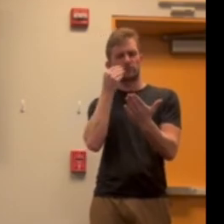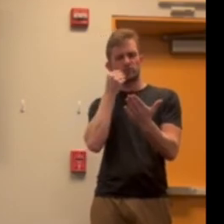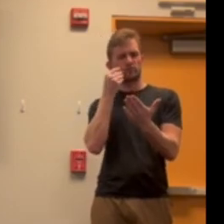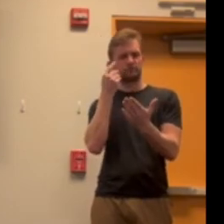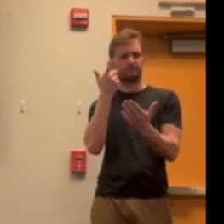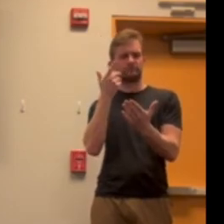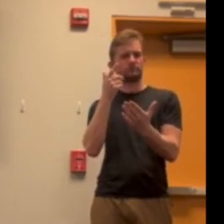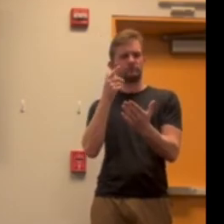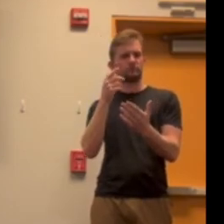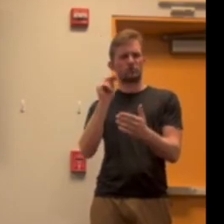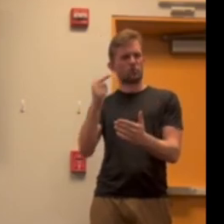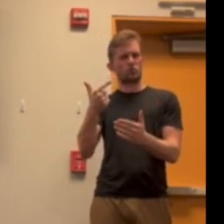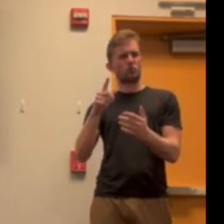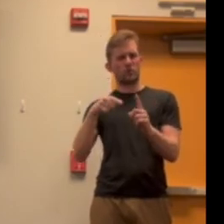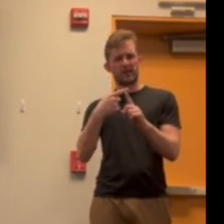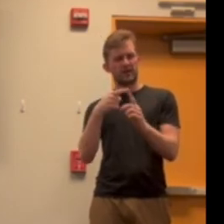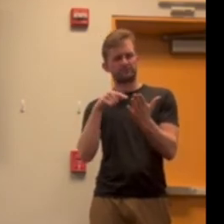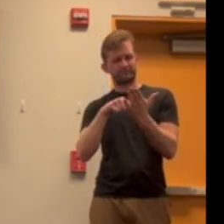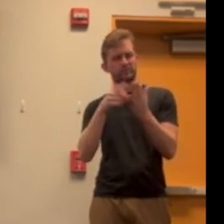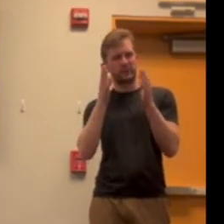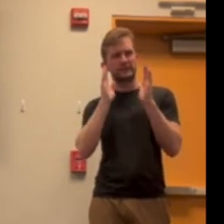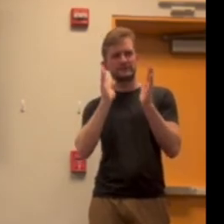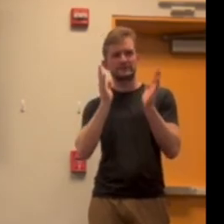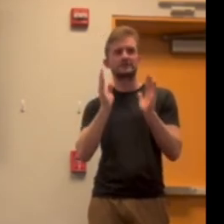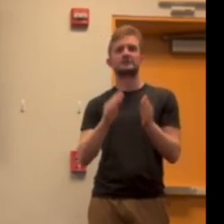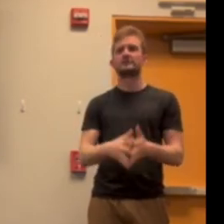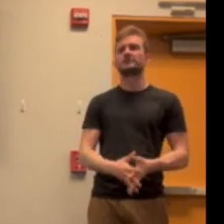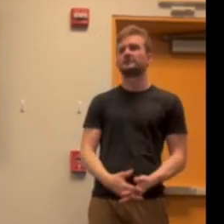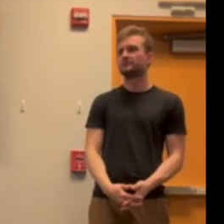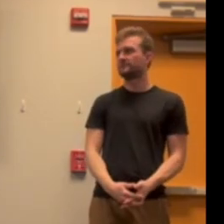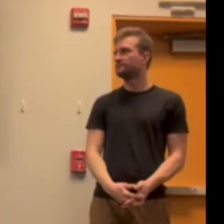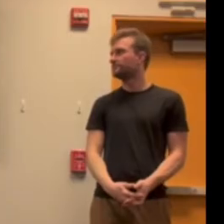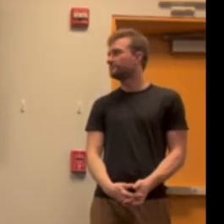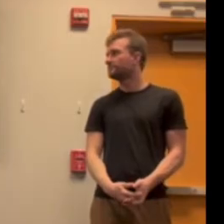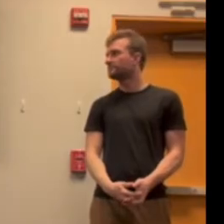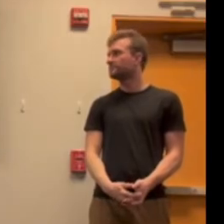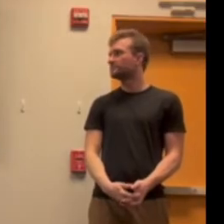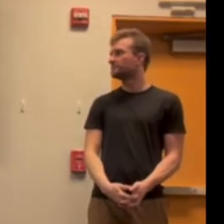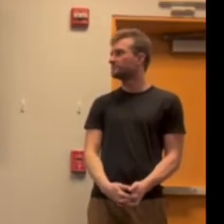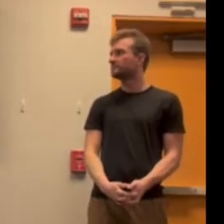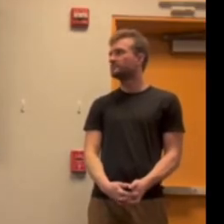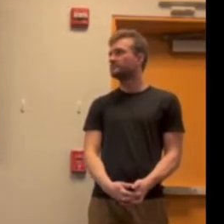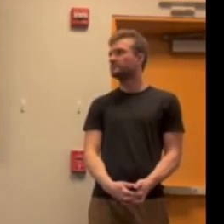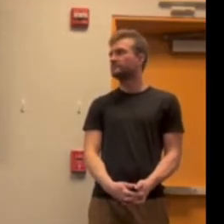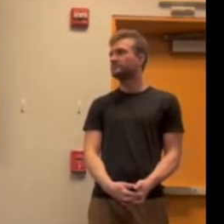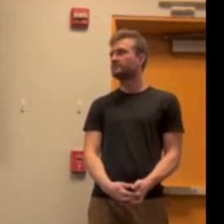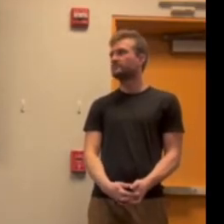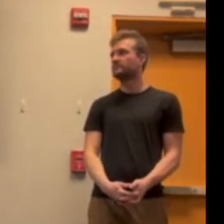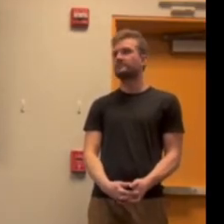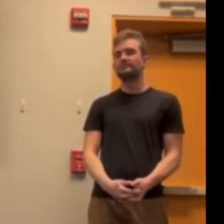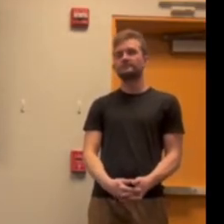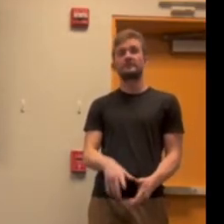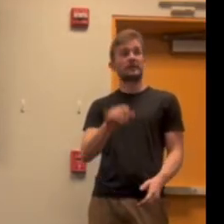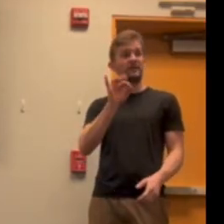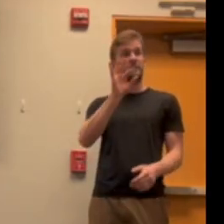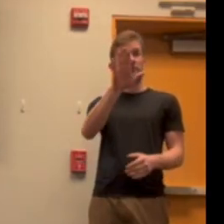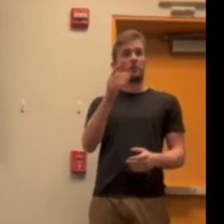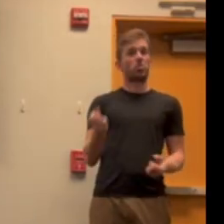of money we do. So, and then cutting back on expense gives you the power to control your money.